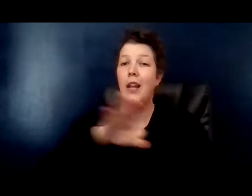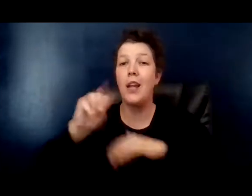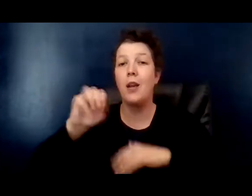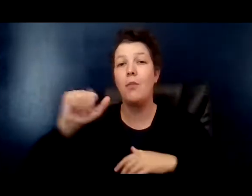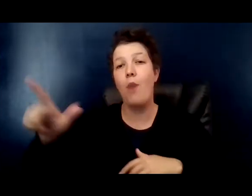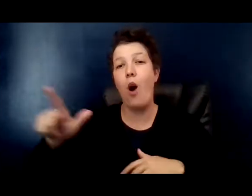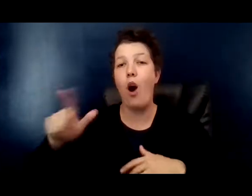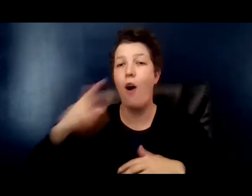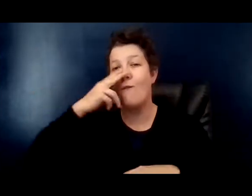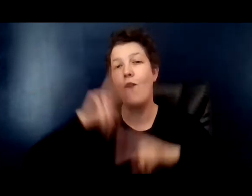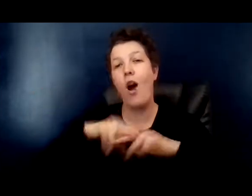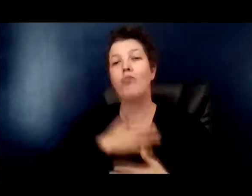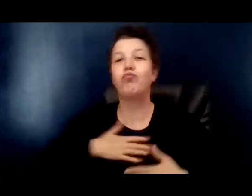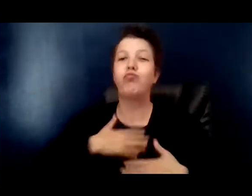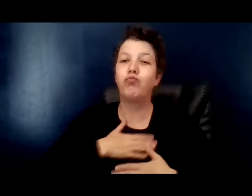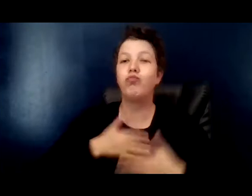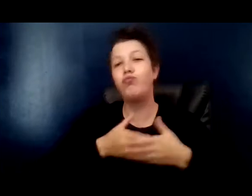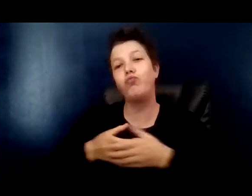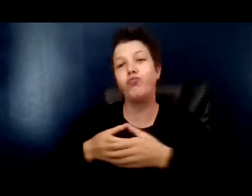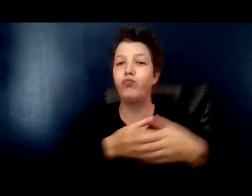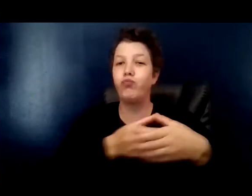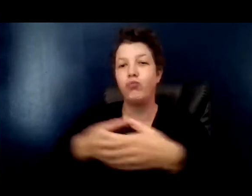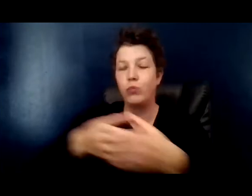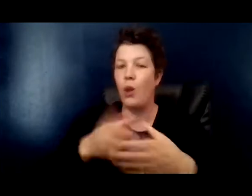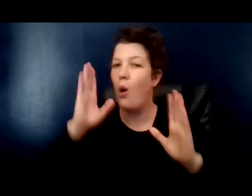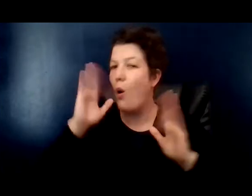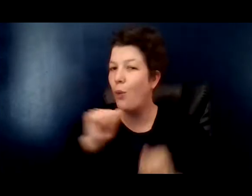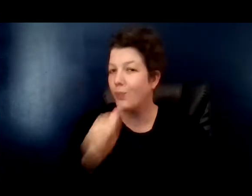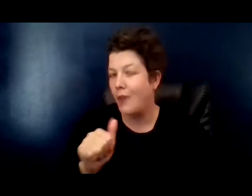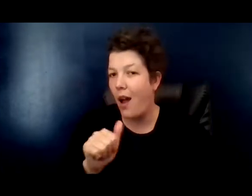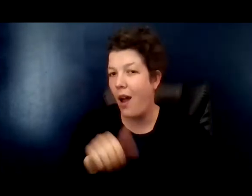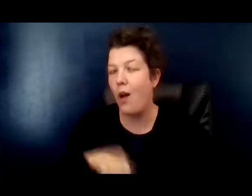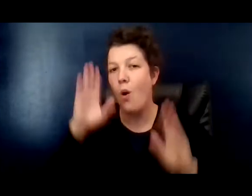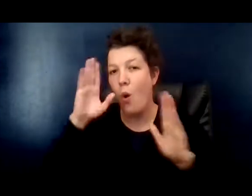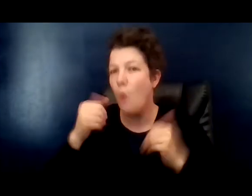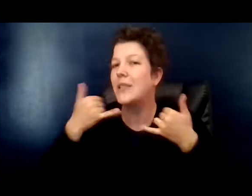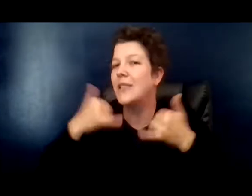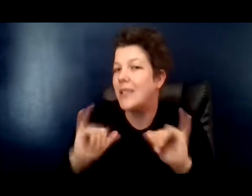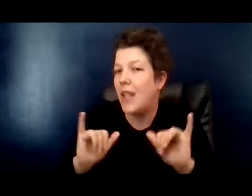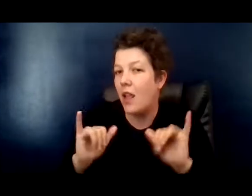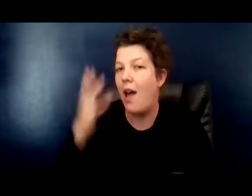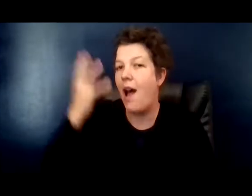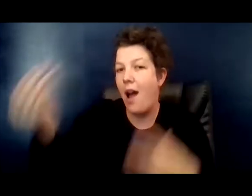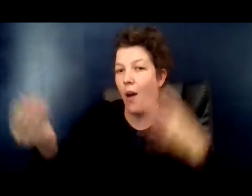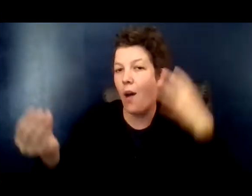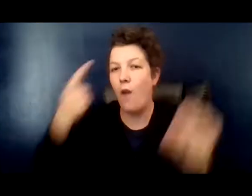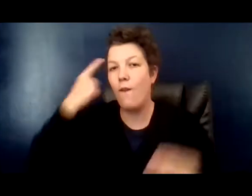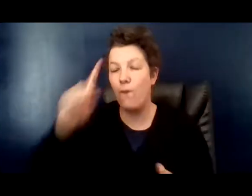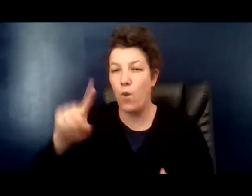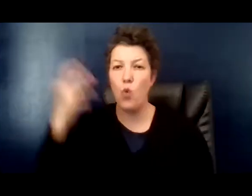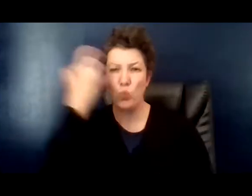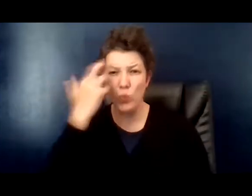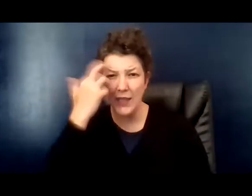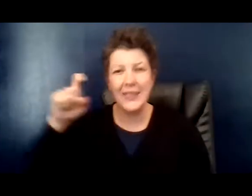only going to go from point A to point B because there's something they need to get or something they need to do. And I got confidence that will